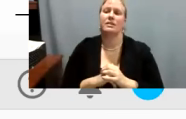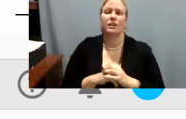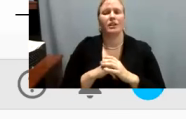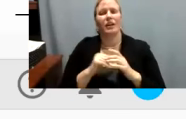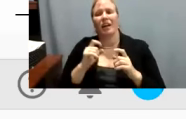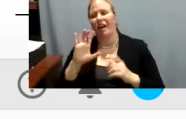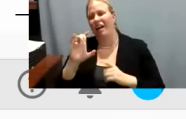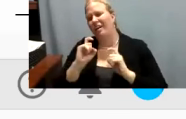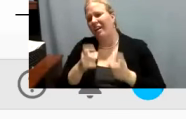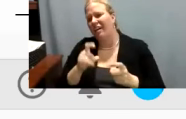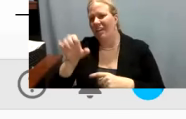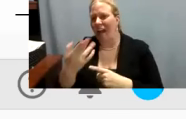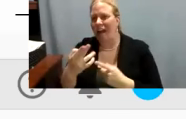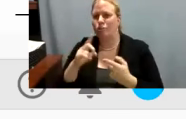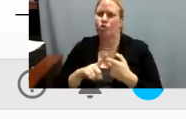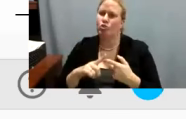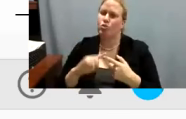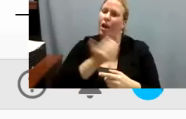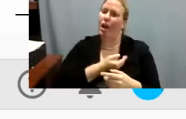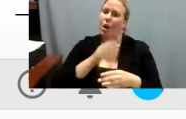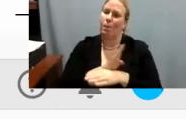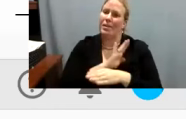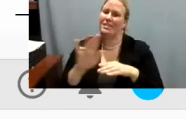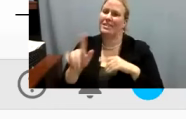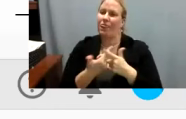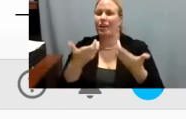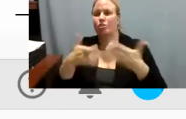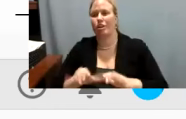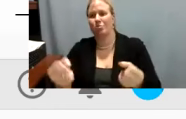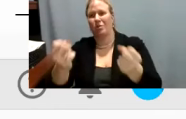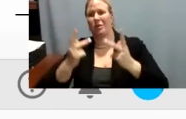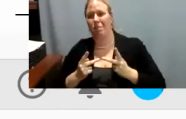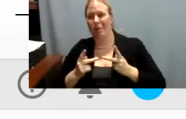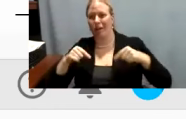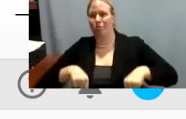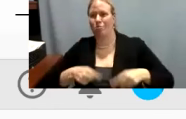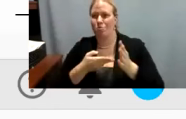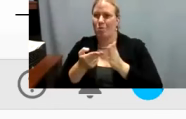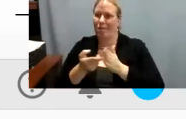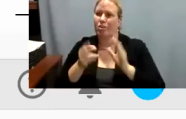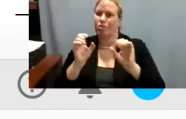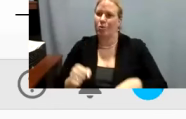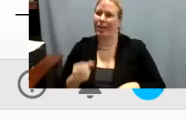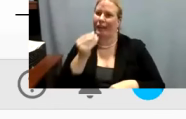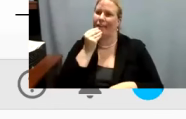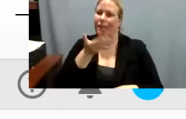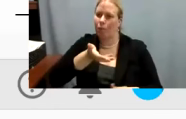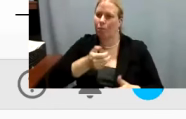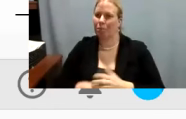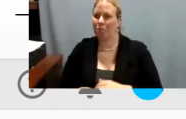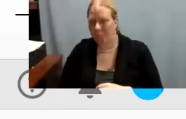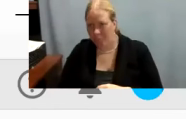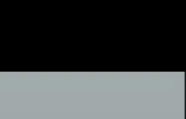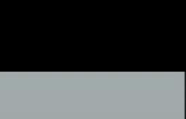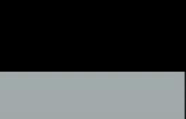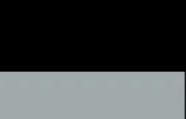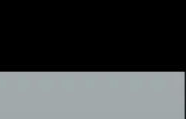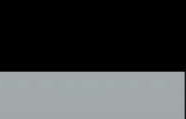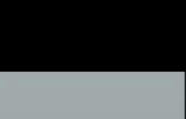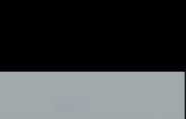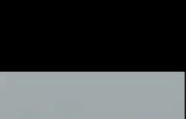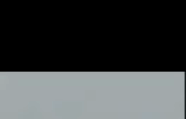and at the same time have something to spend on when you're back downtown and back into the community we're going to follow this on with some technical assistance